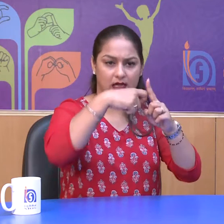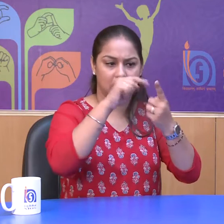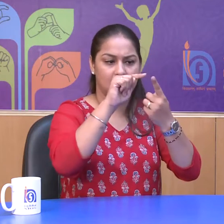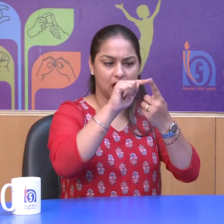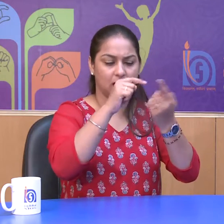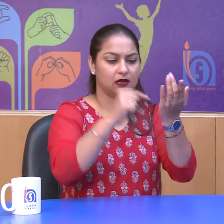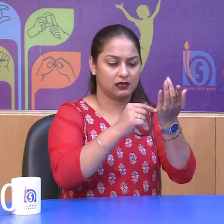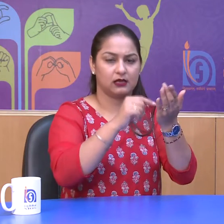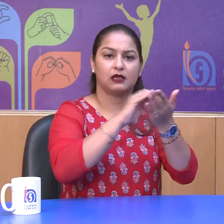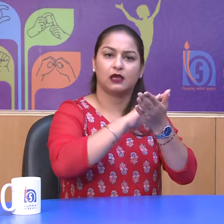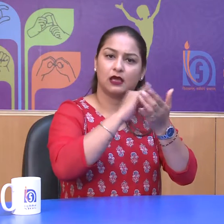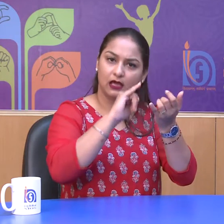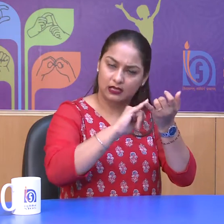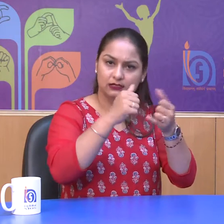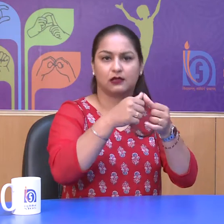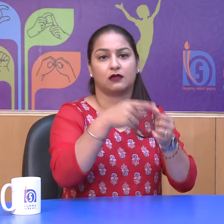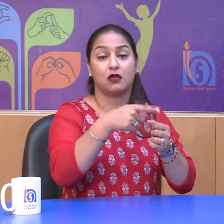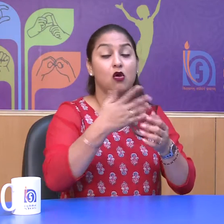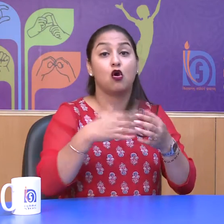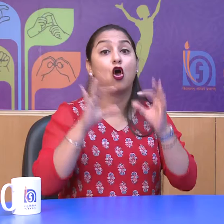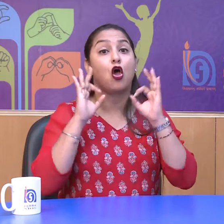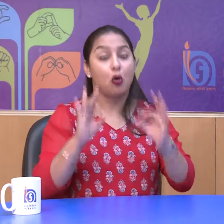and even imported drugs.